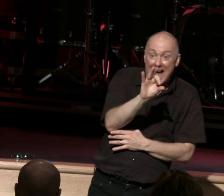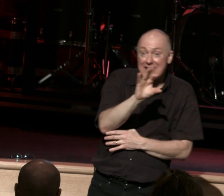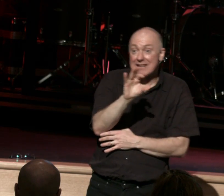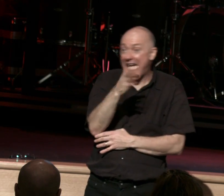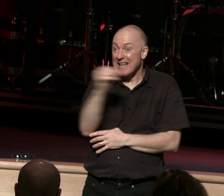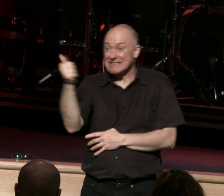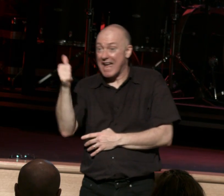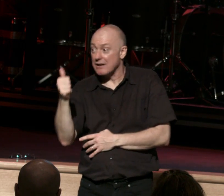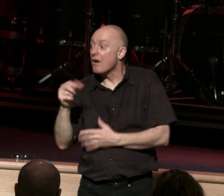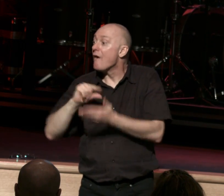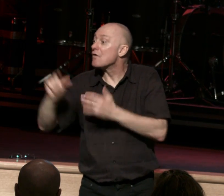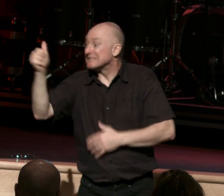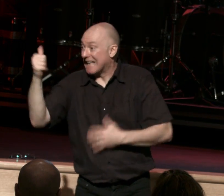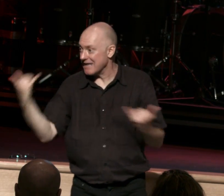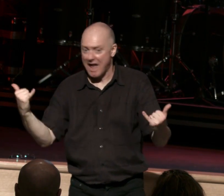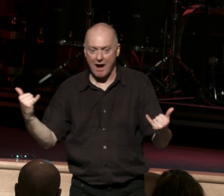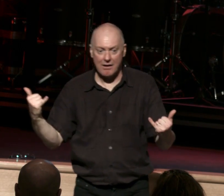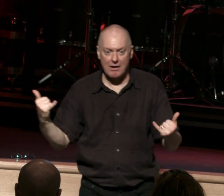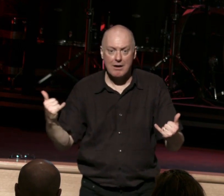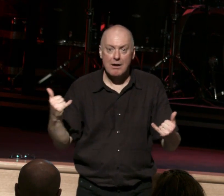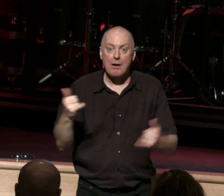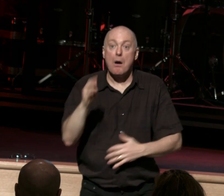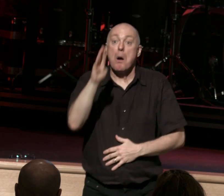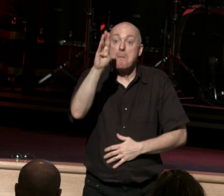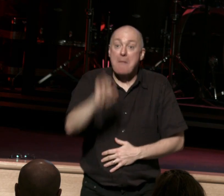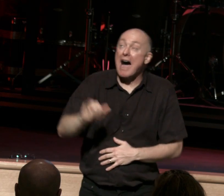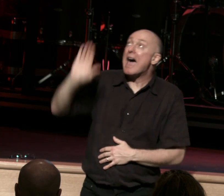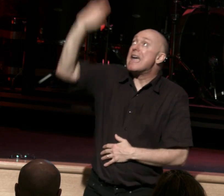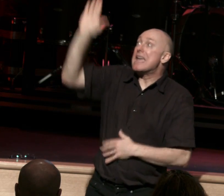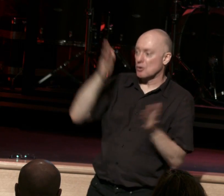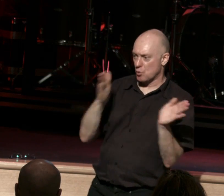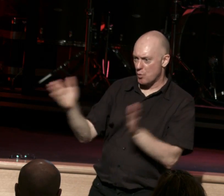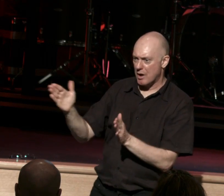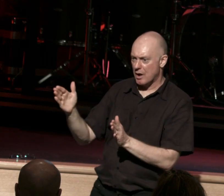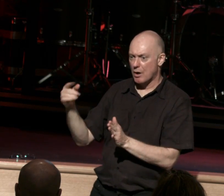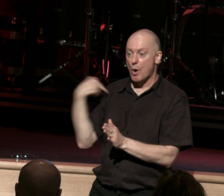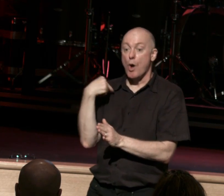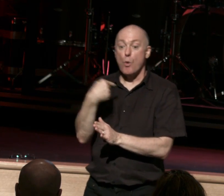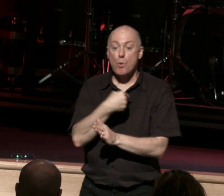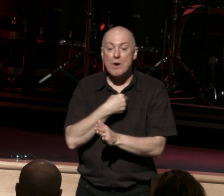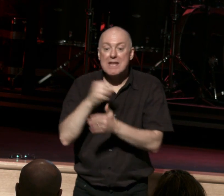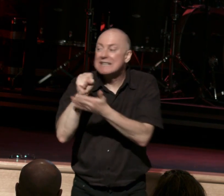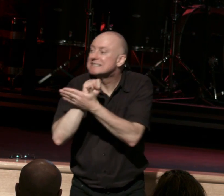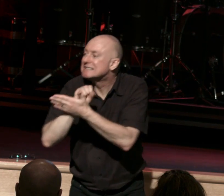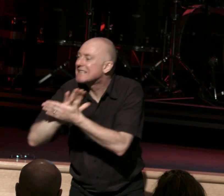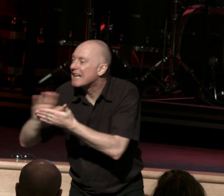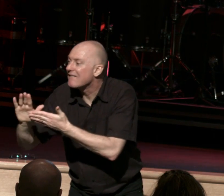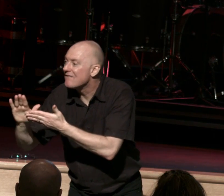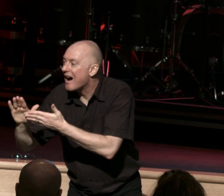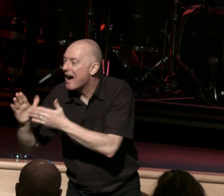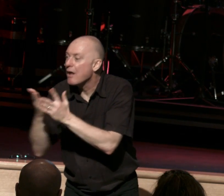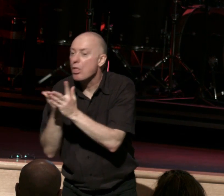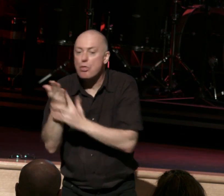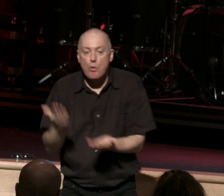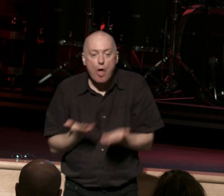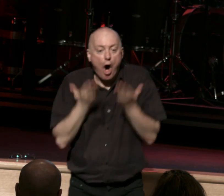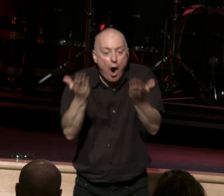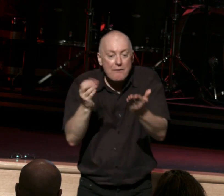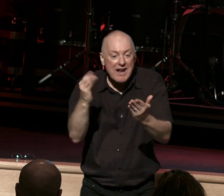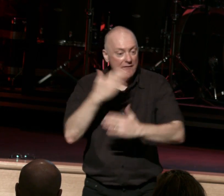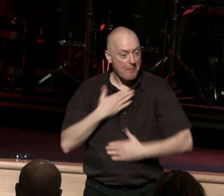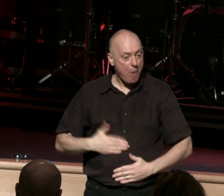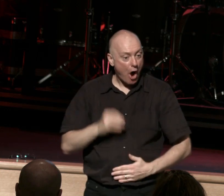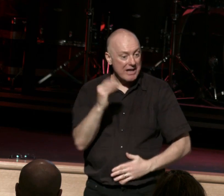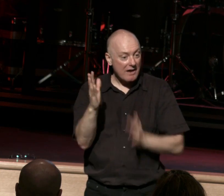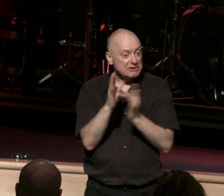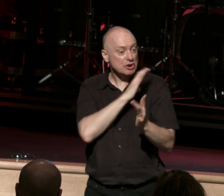9 and 10 thus far. Now look at verse 10. And by that will, we have been sanctified through the offering